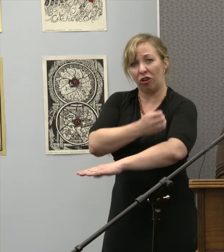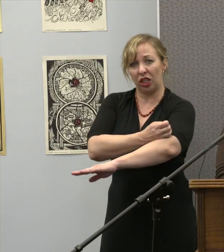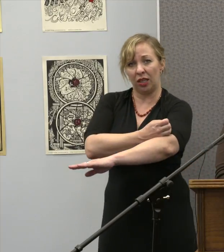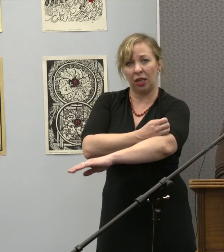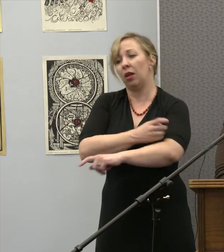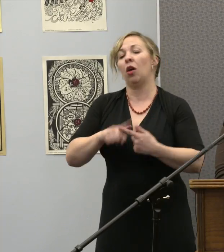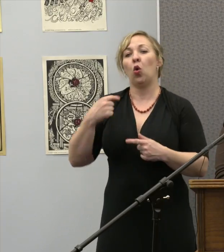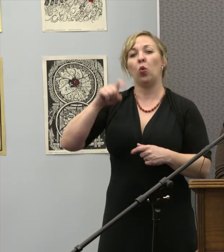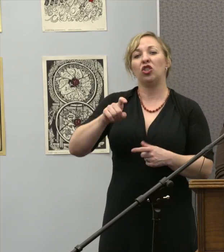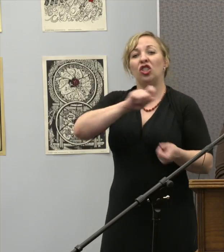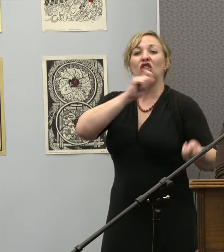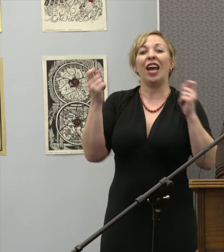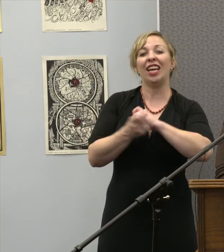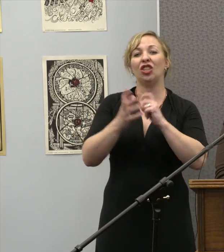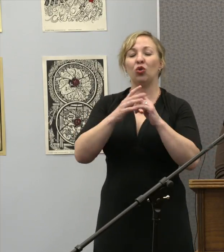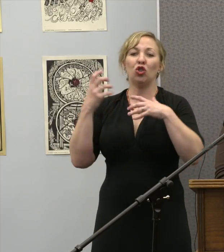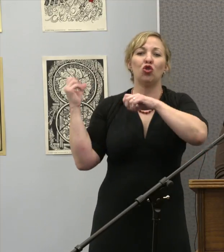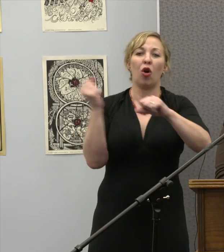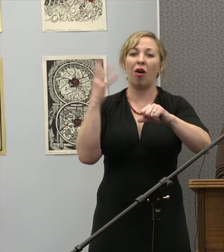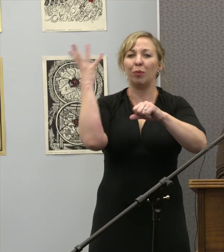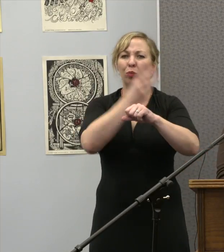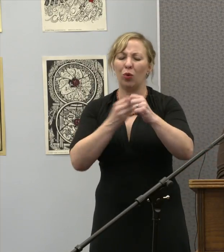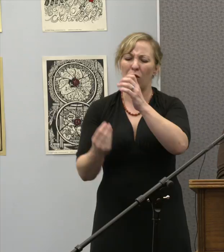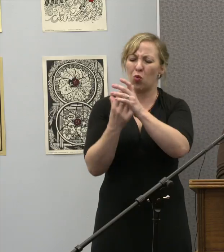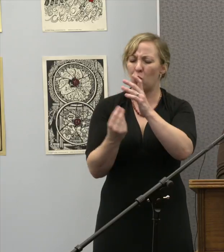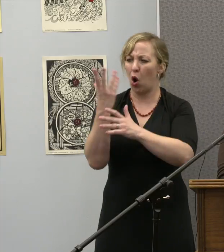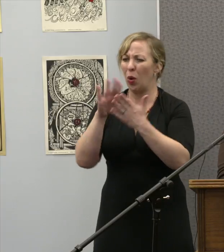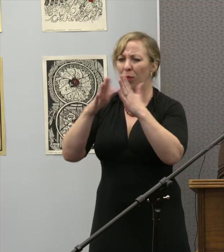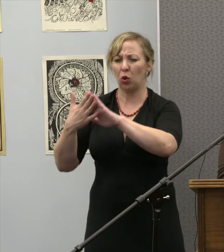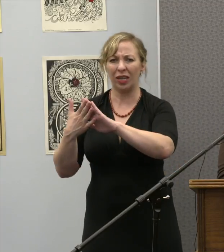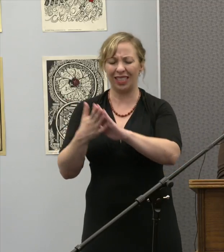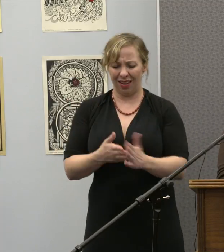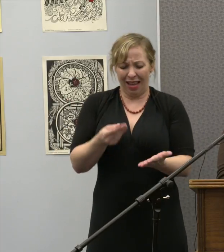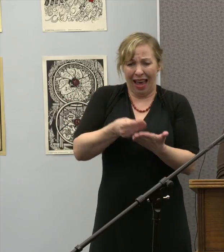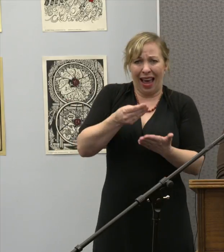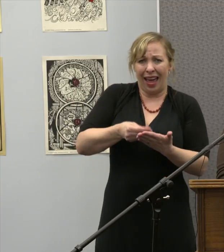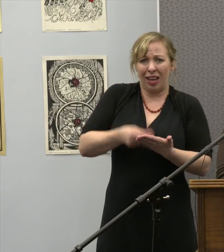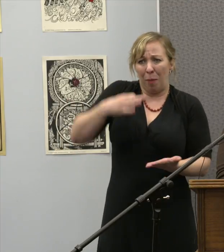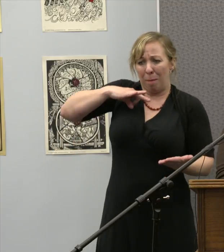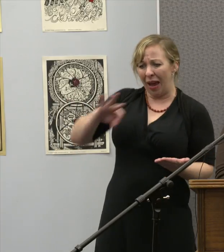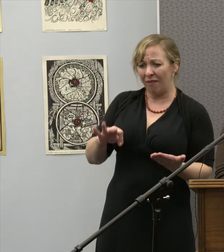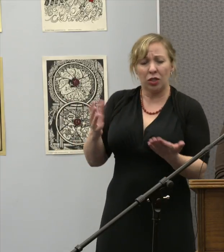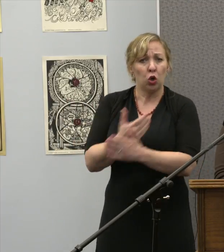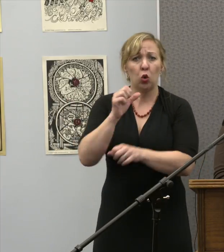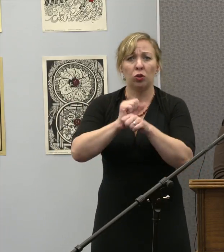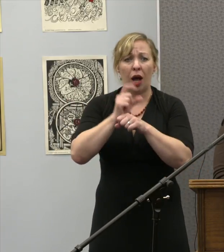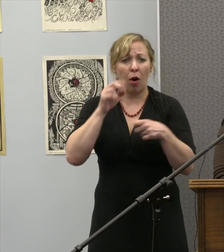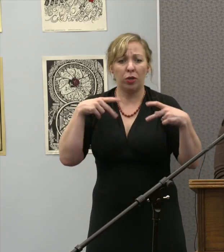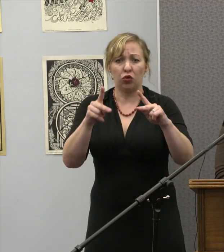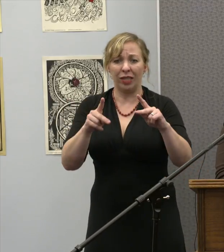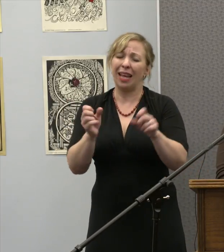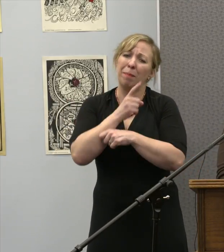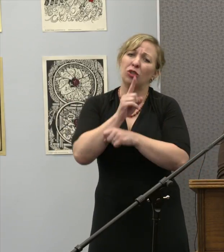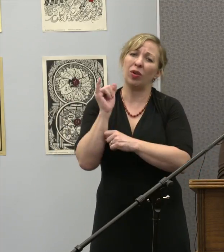vibrant communities and wild spaces, democratic control of energy production, economic benefits and employment opportunities are shared